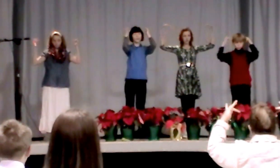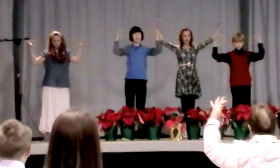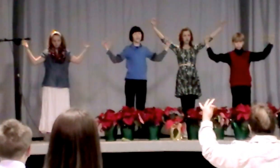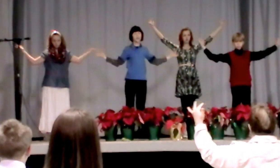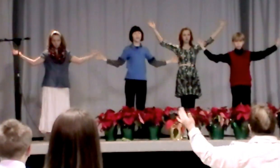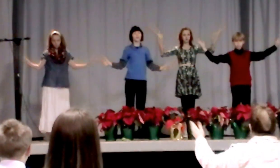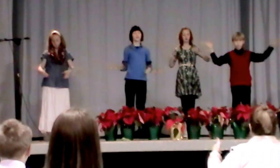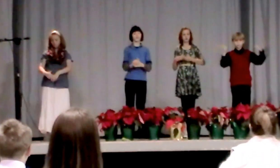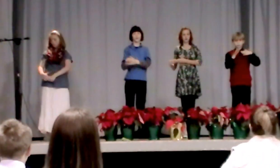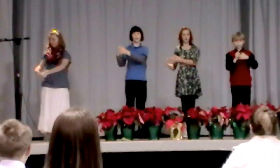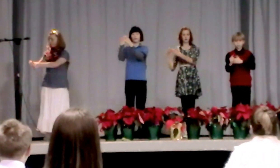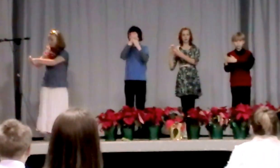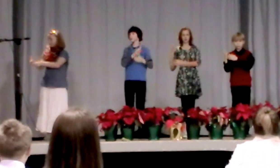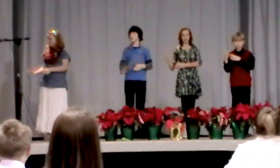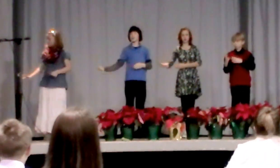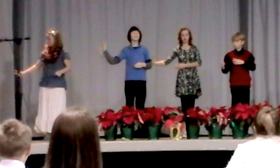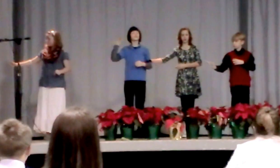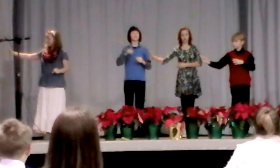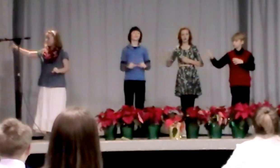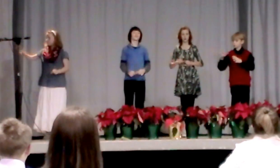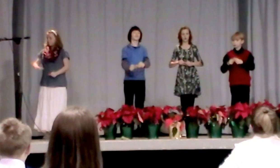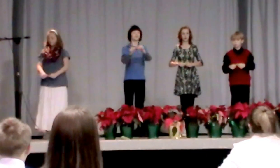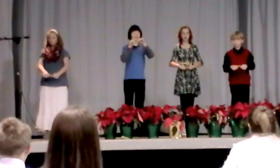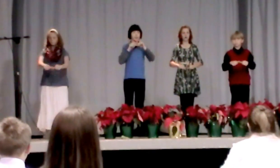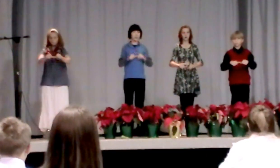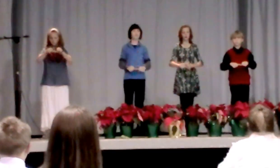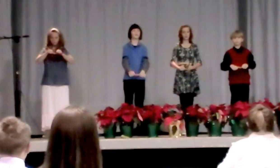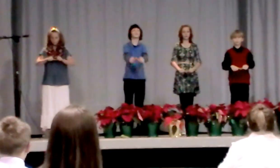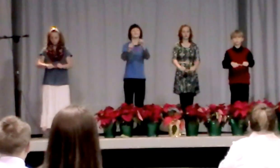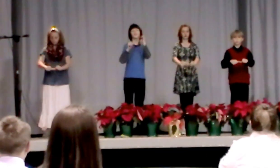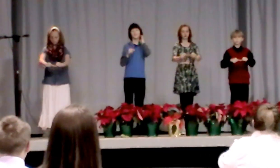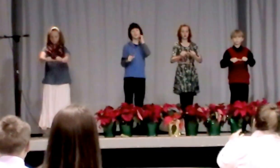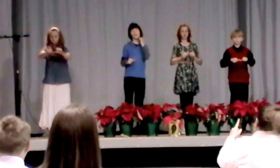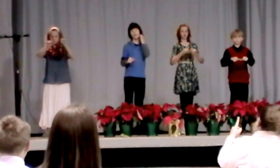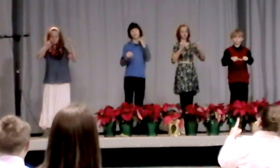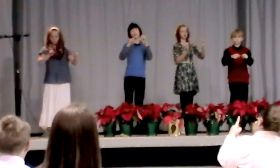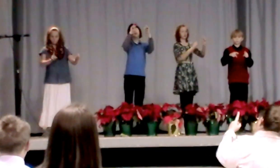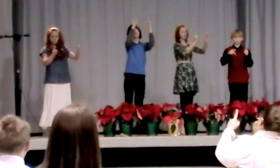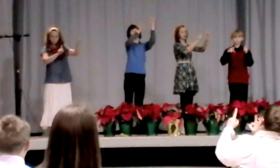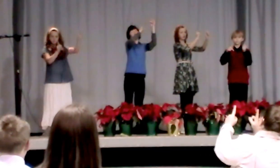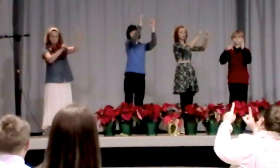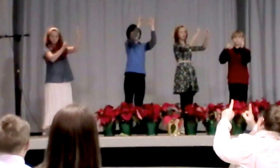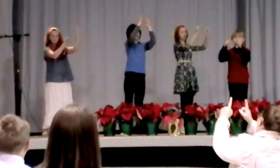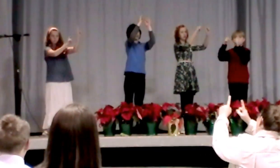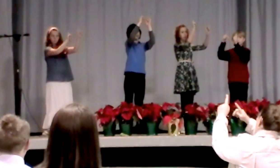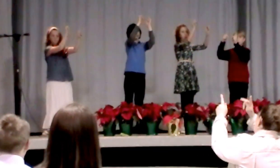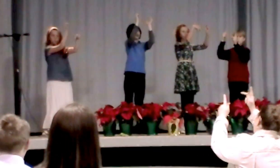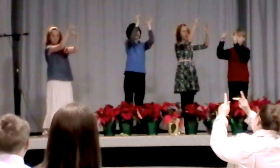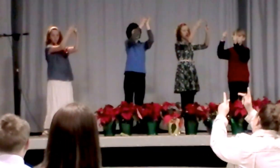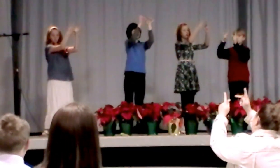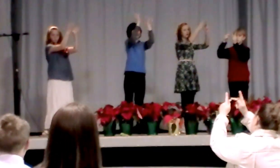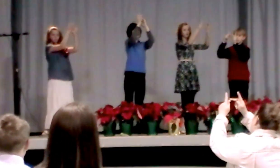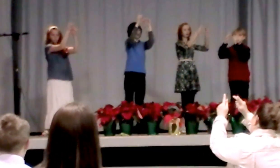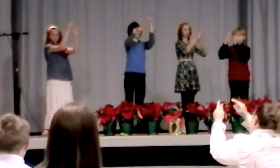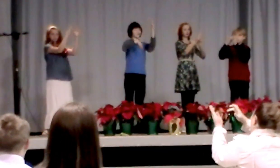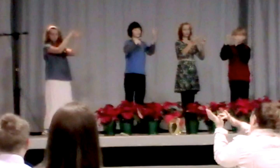brine, Westward leading, still proceeding, guide us to thy perfect